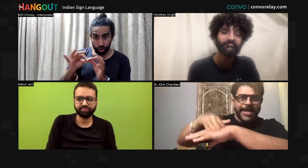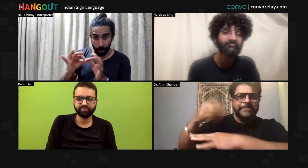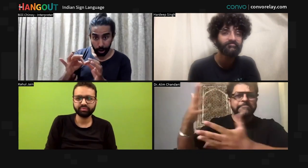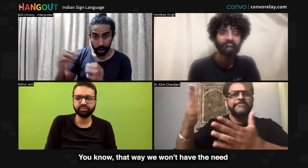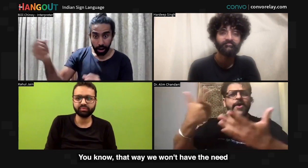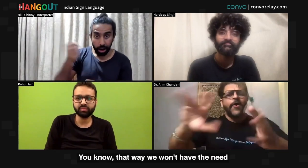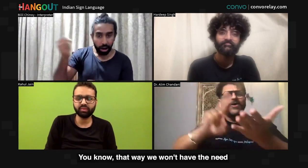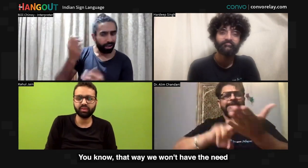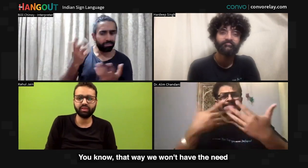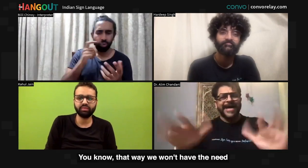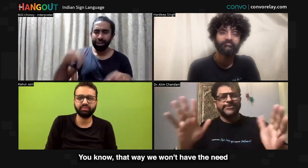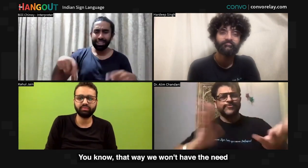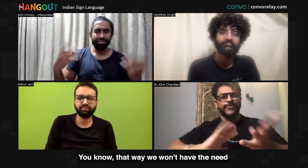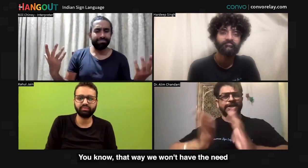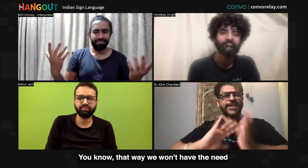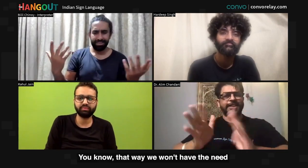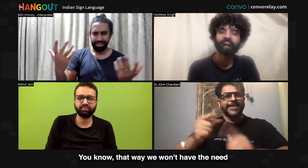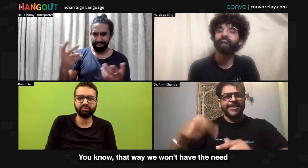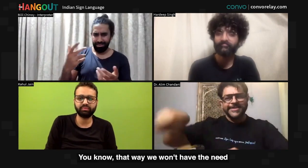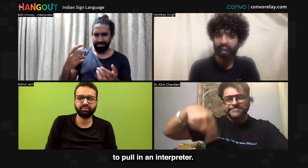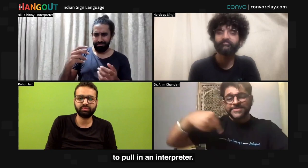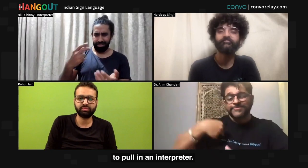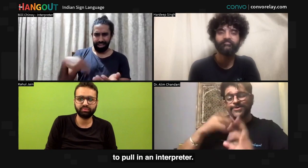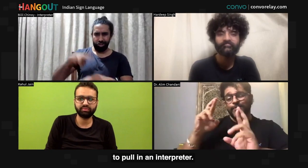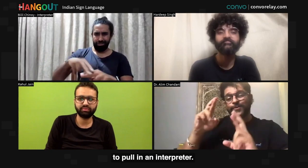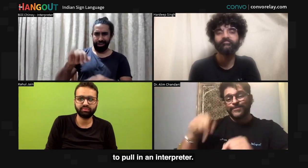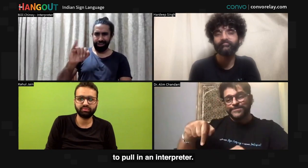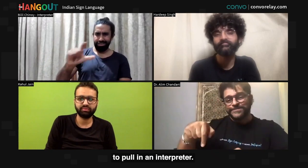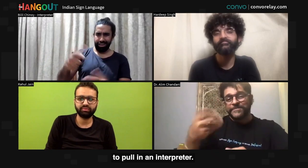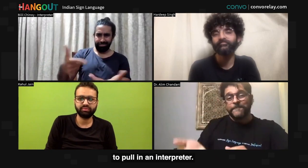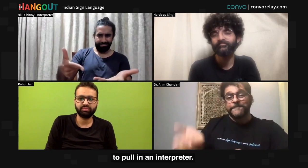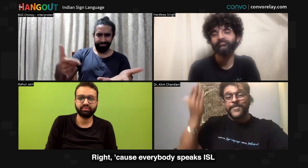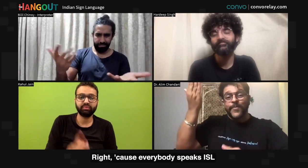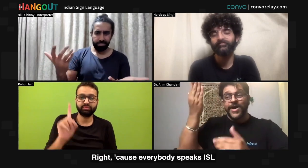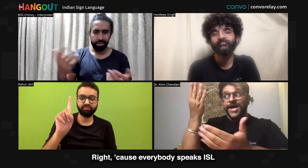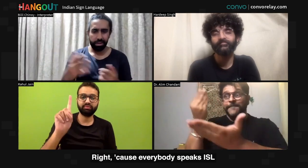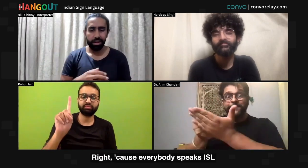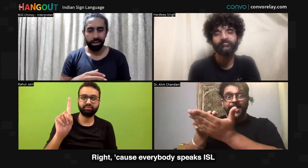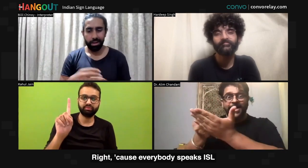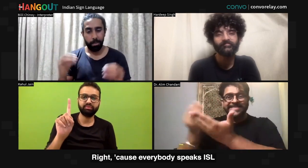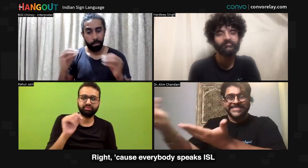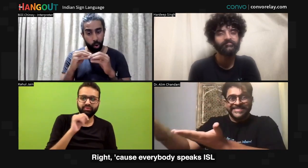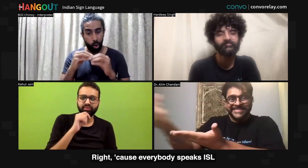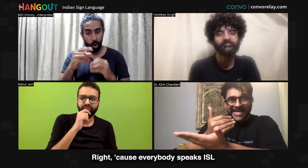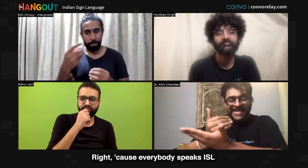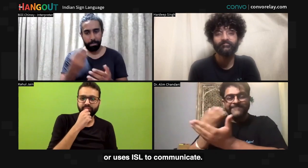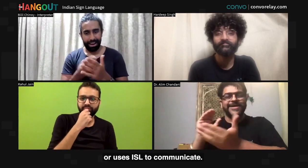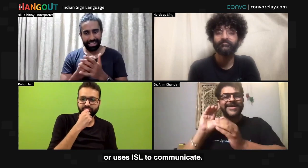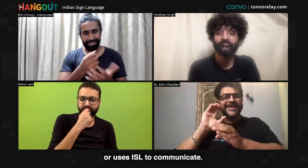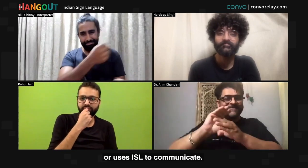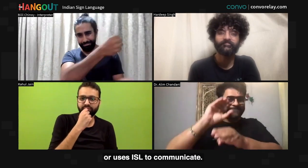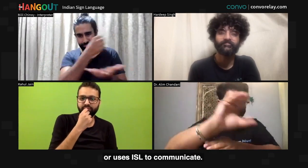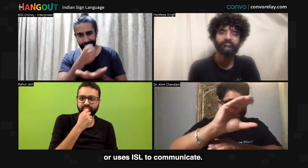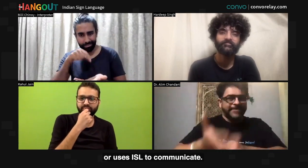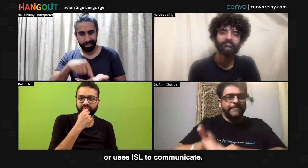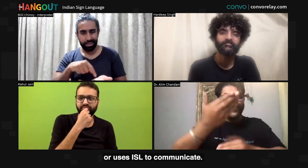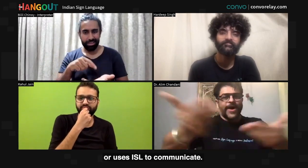You know, that way we won't have the need to pull in an interpreter, right? Because everybody speaks ISL or uses ISL to communicate.